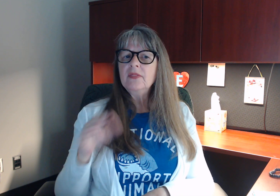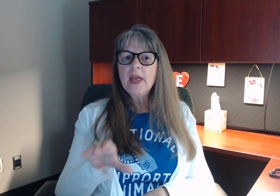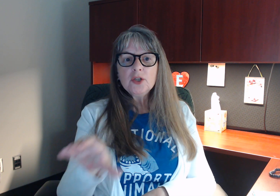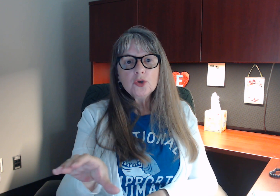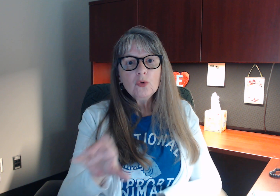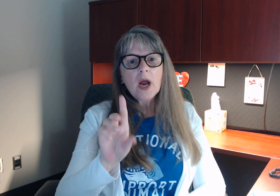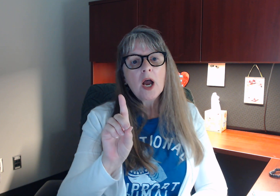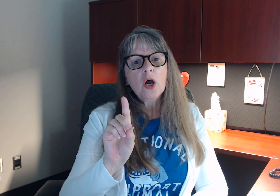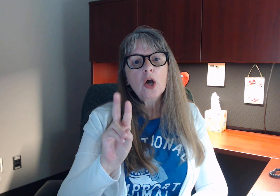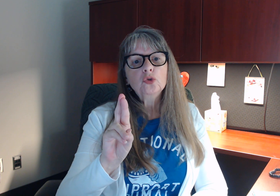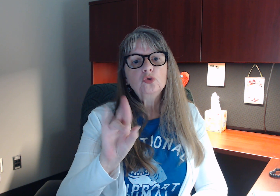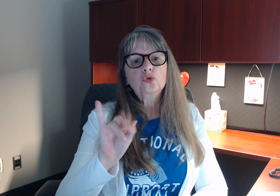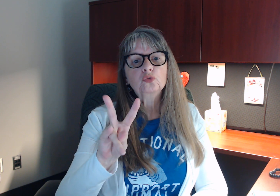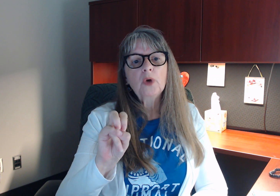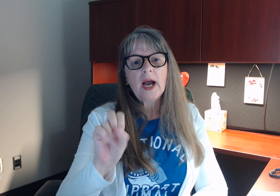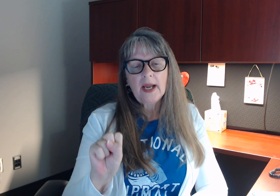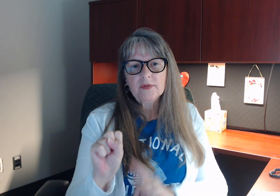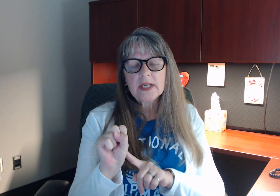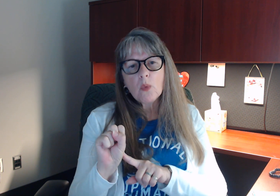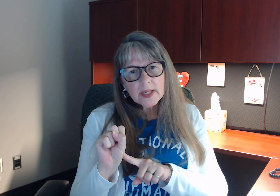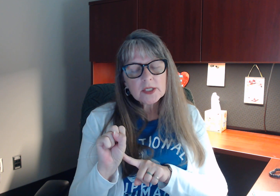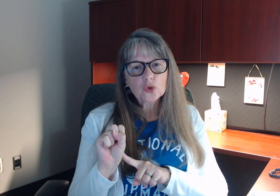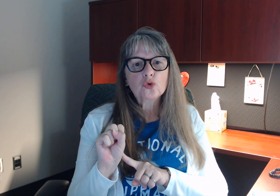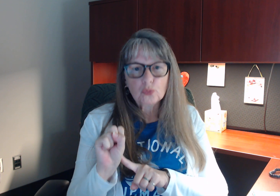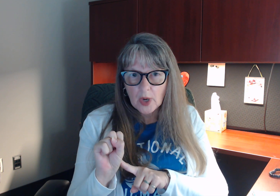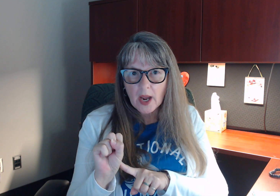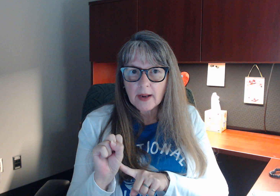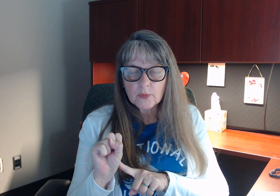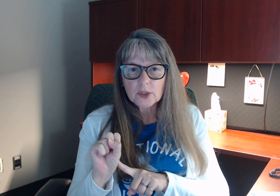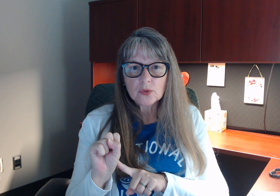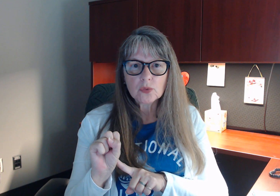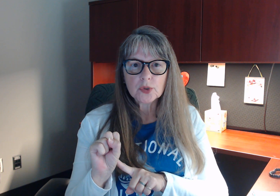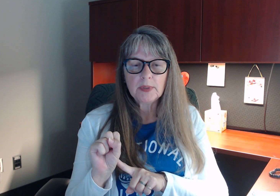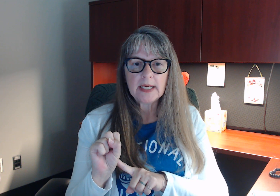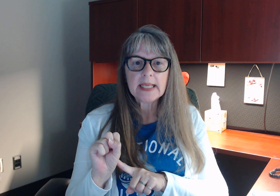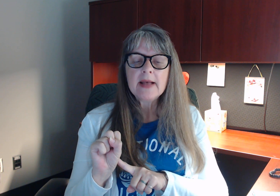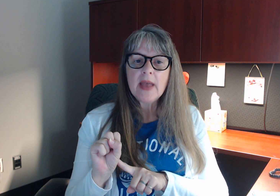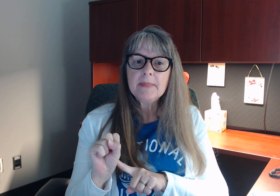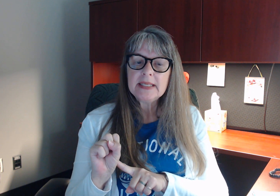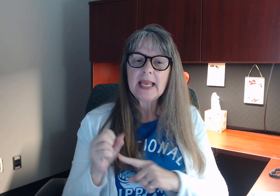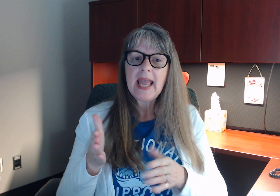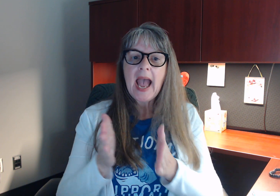they do drives. Now, what is a drive when they do school supplies? That means they ask